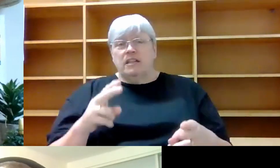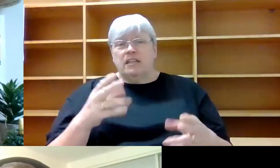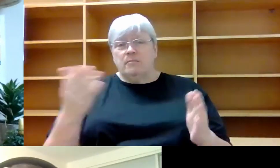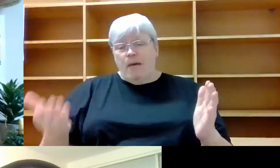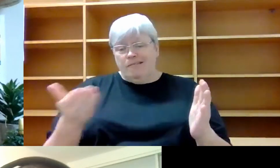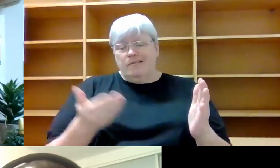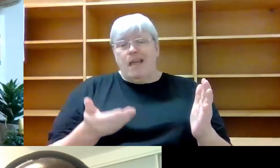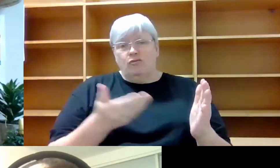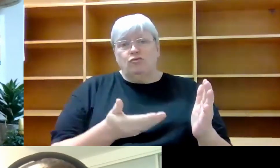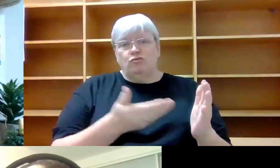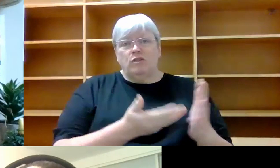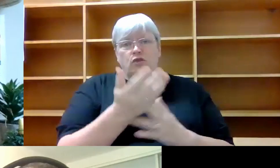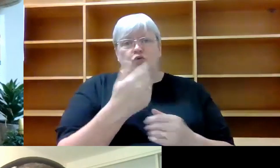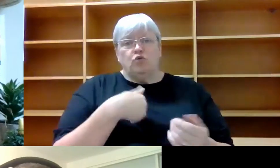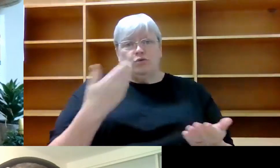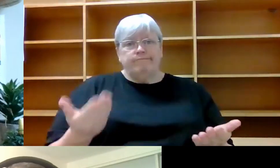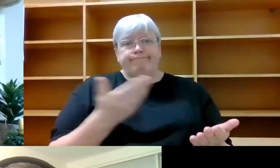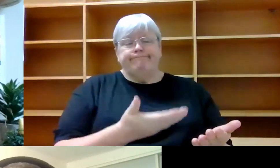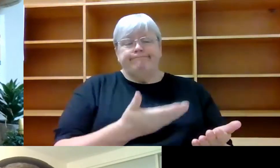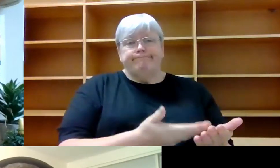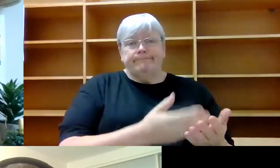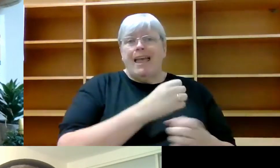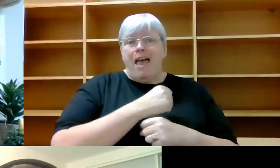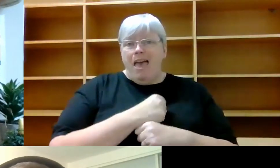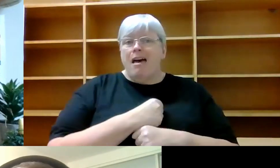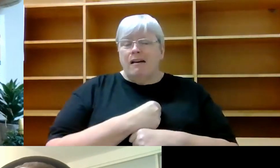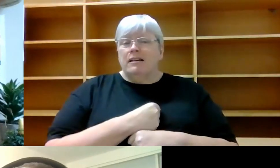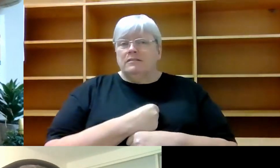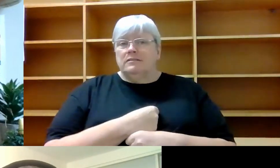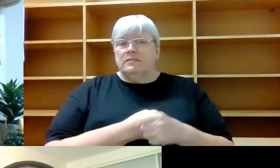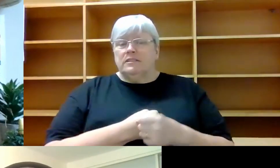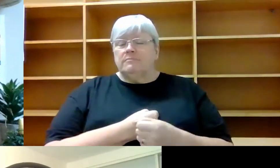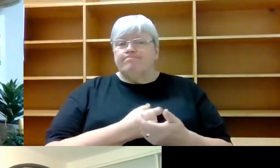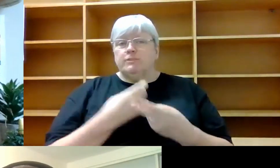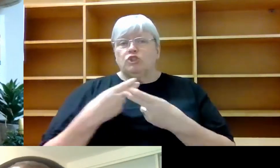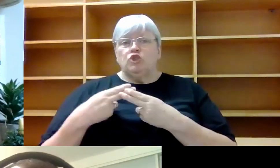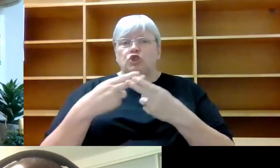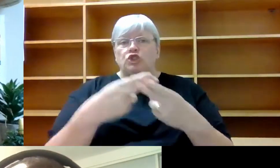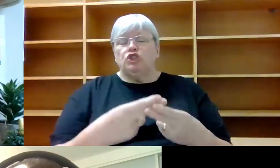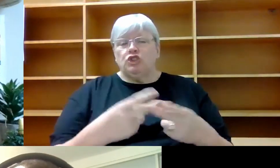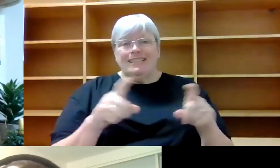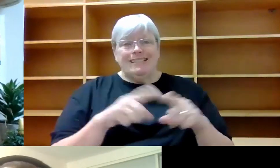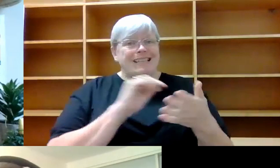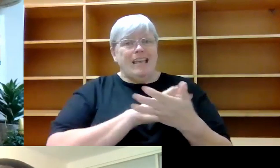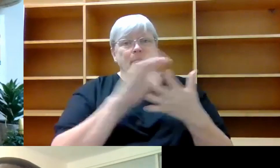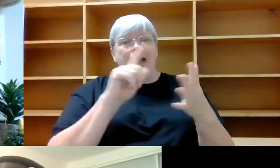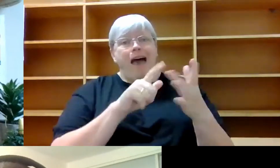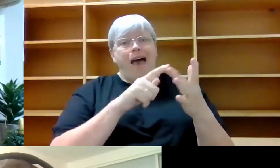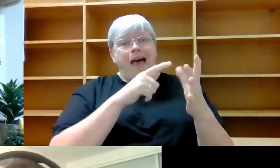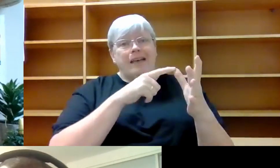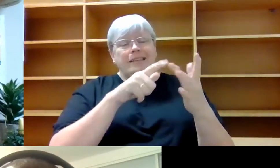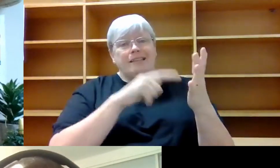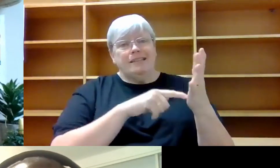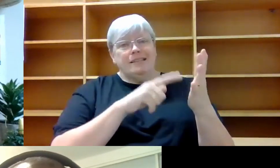so they held on to it. And you know, we see in Haiti too, with the voodoo culture and so on, that derives